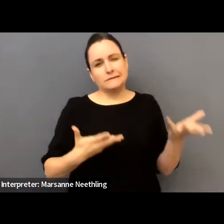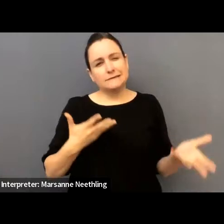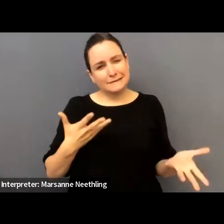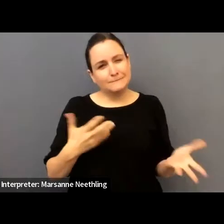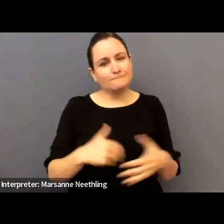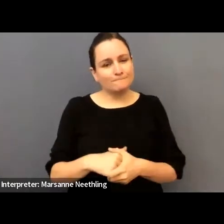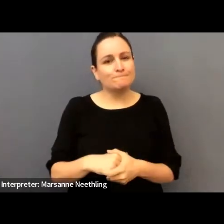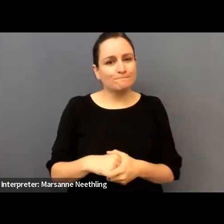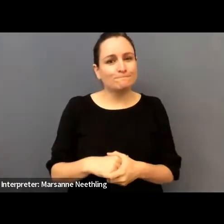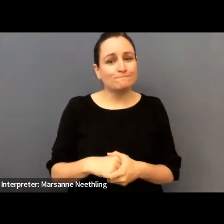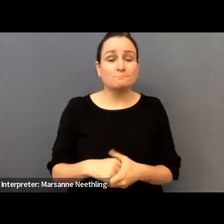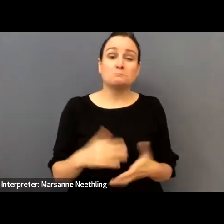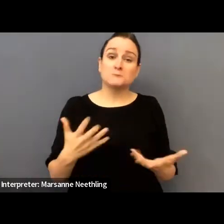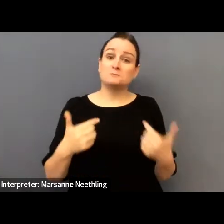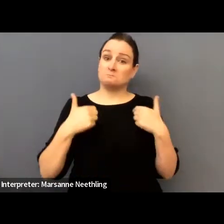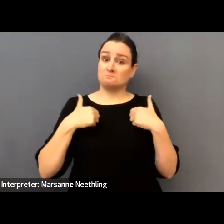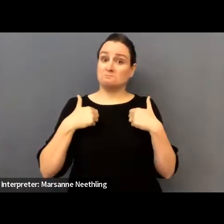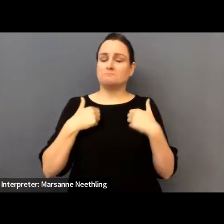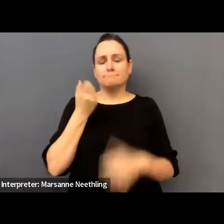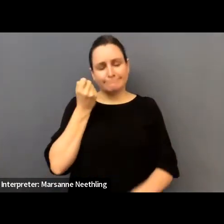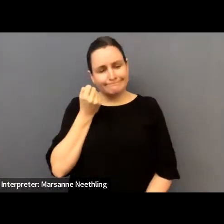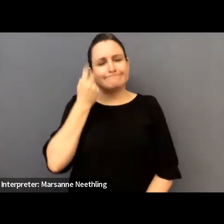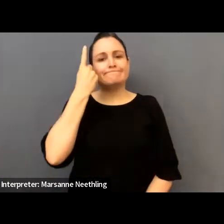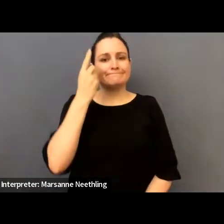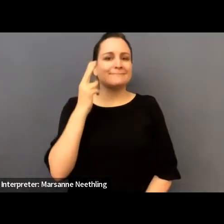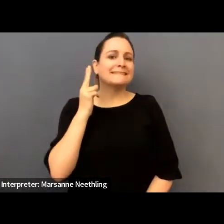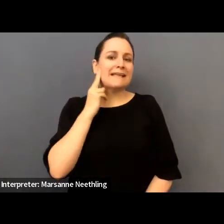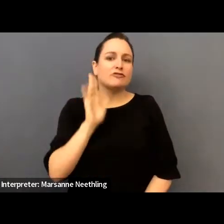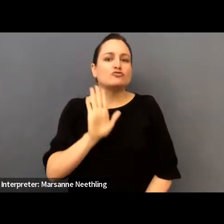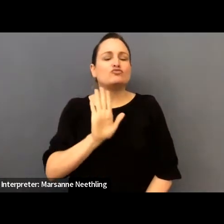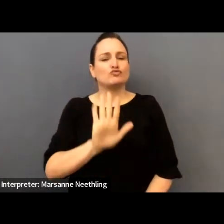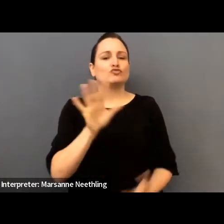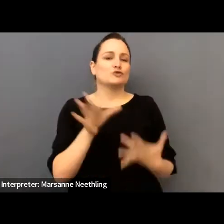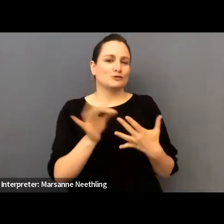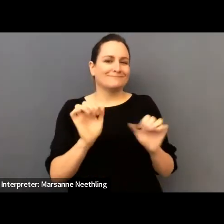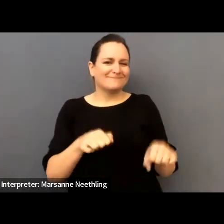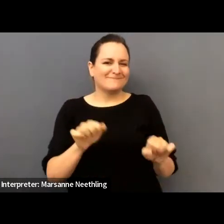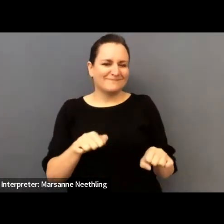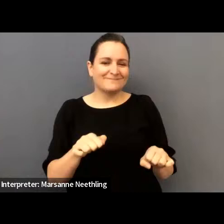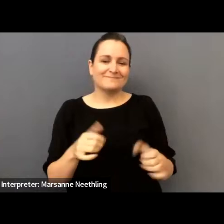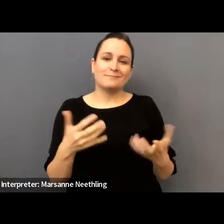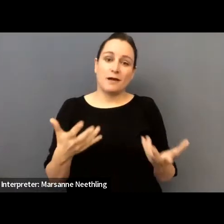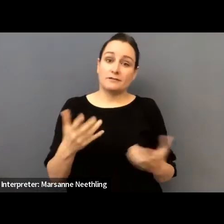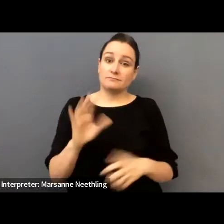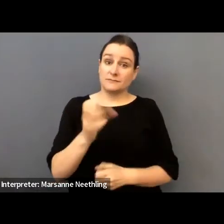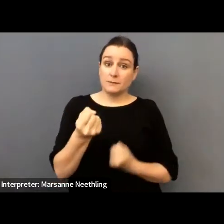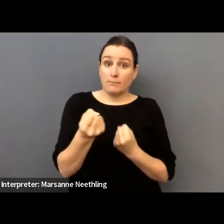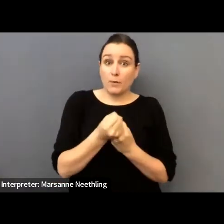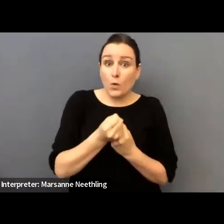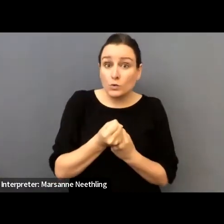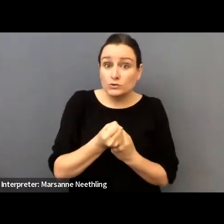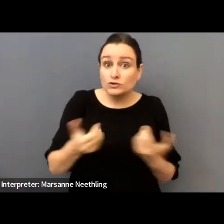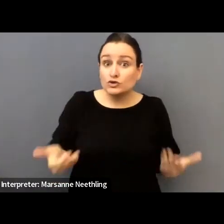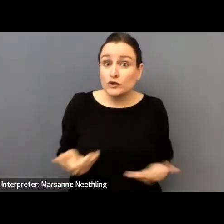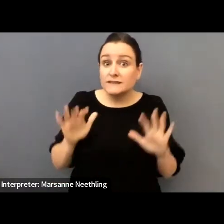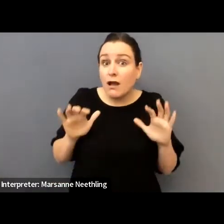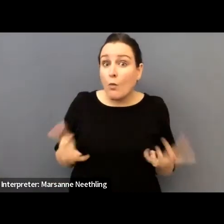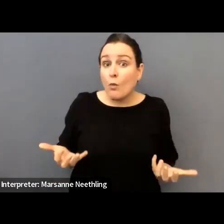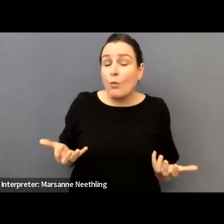that we have total understanding in terms of that, but that the support services within our